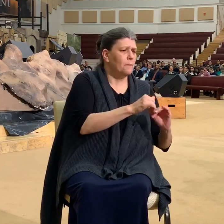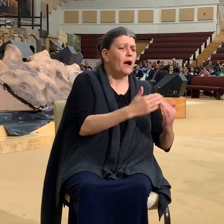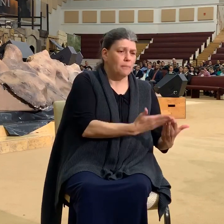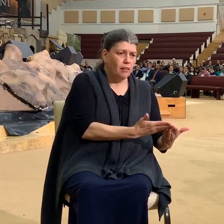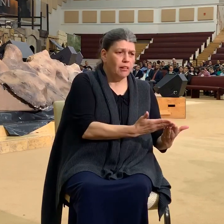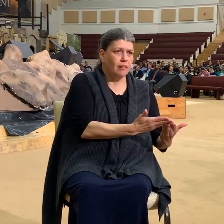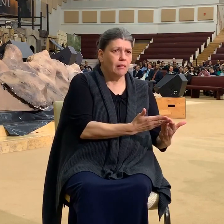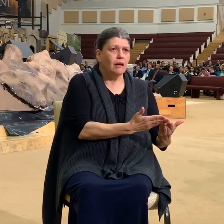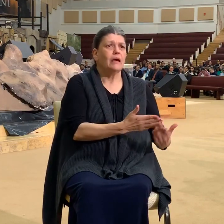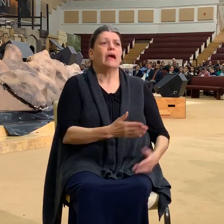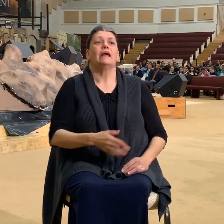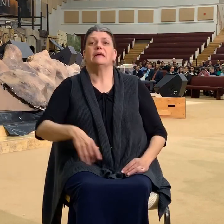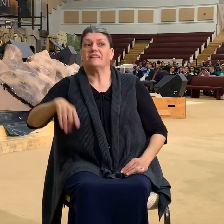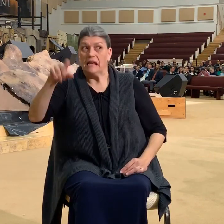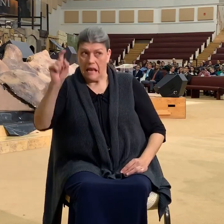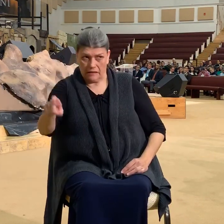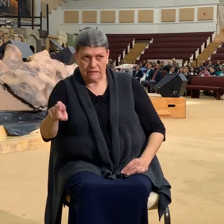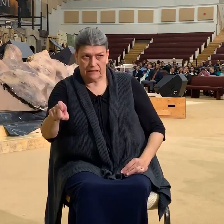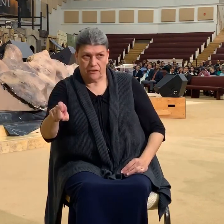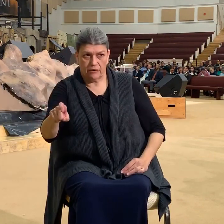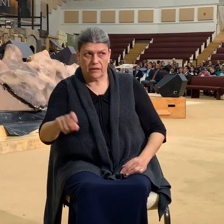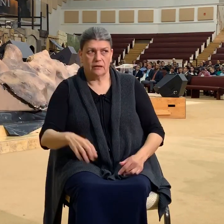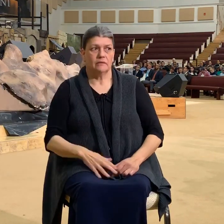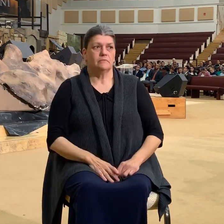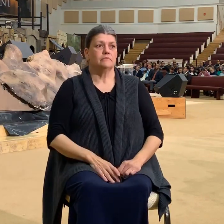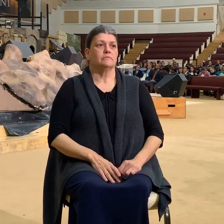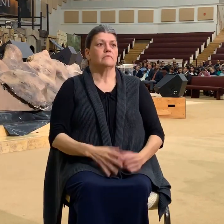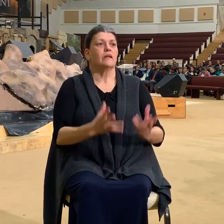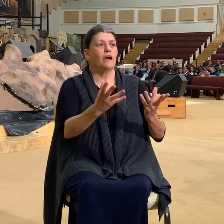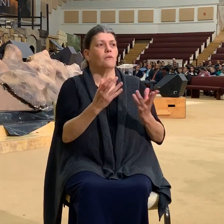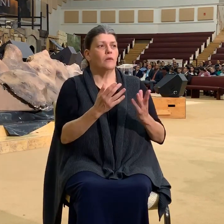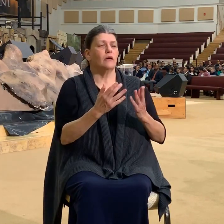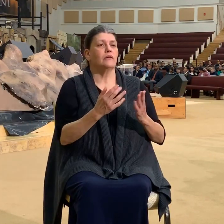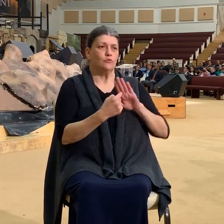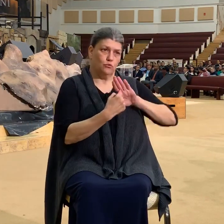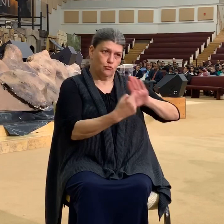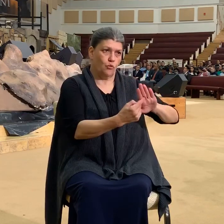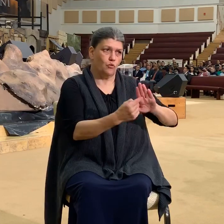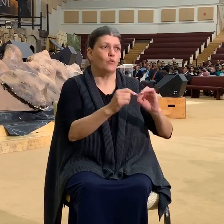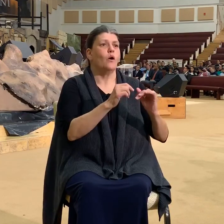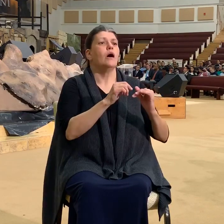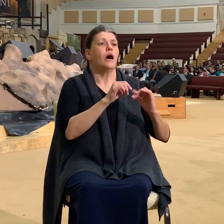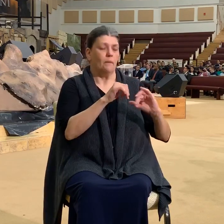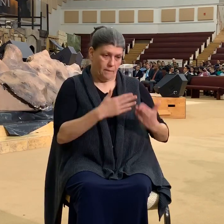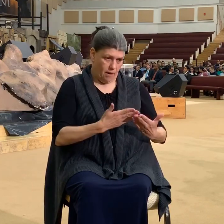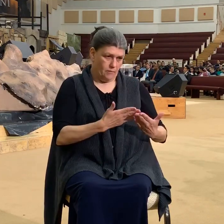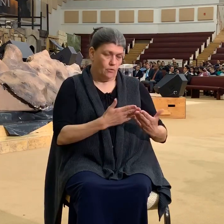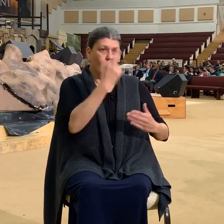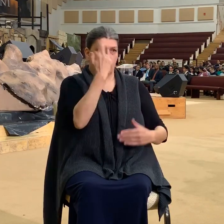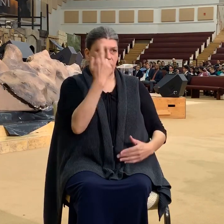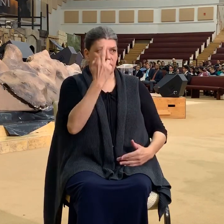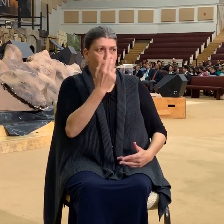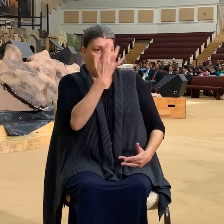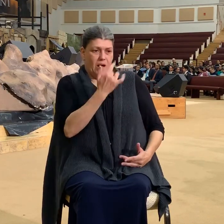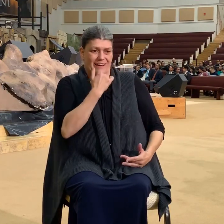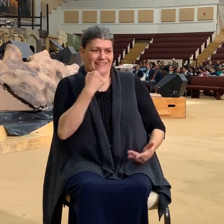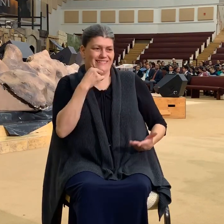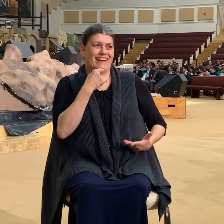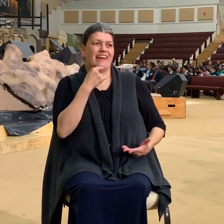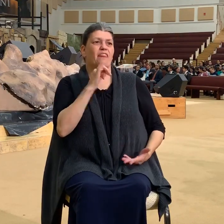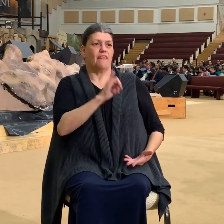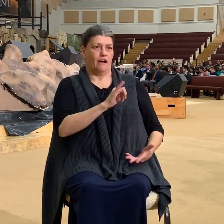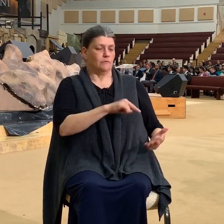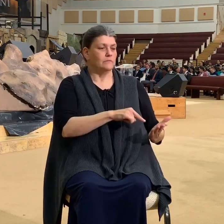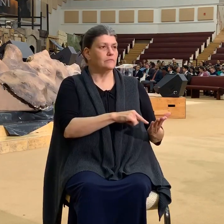it's absolutely necessary. And I want to give you a biblical reason for my saying that. When